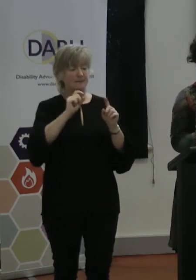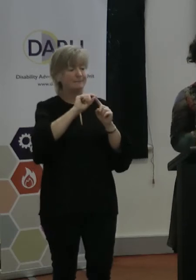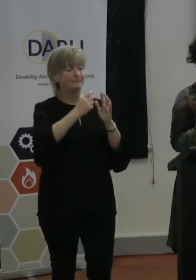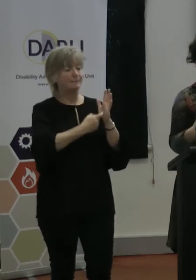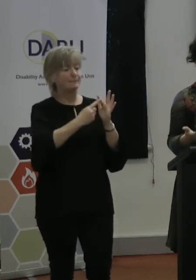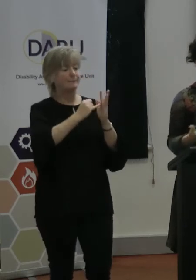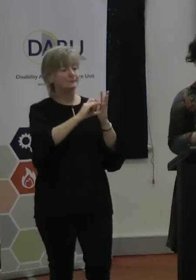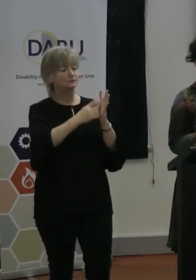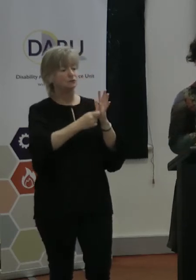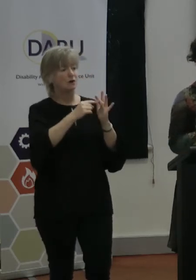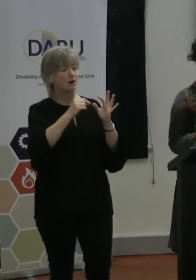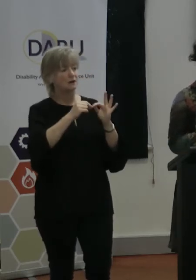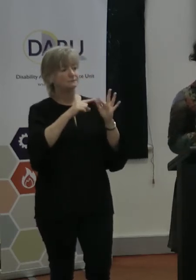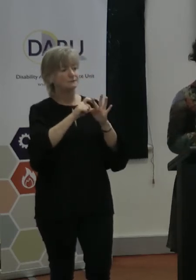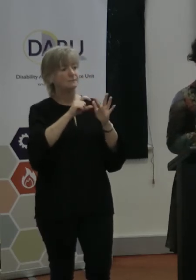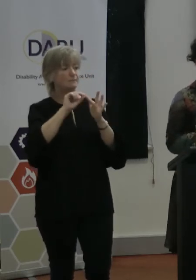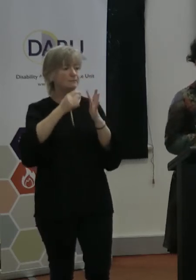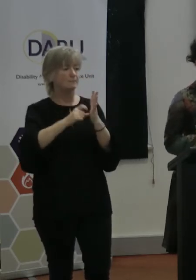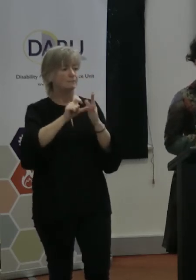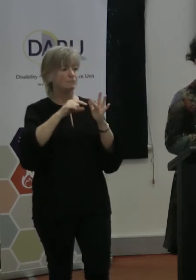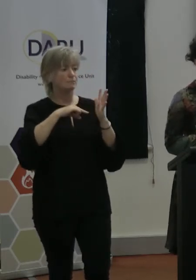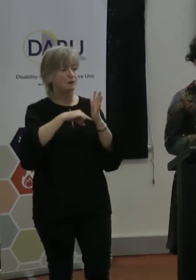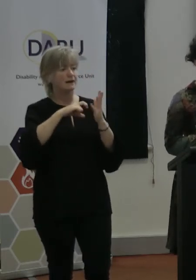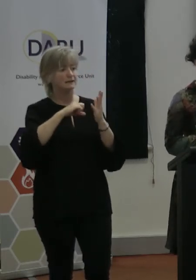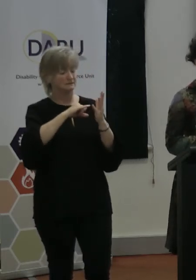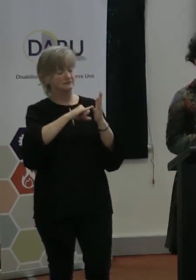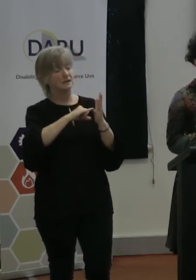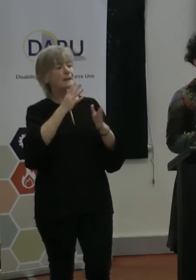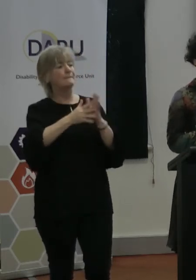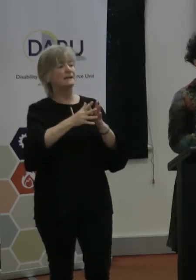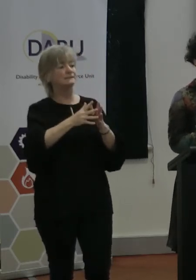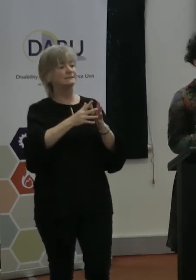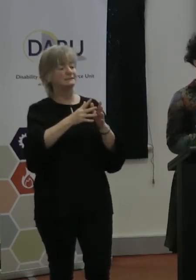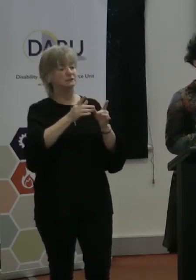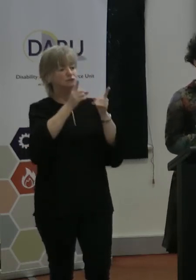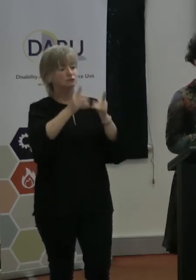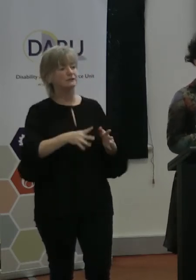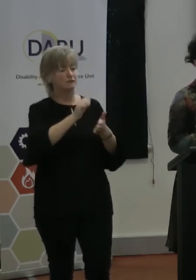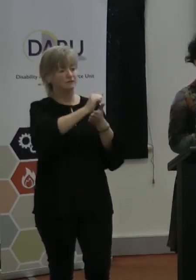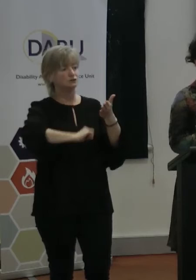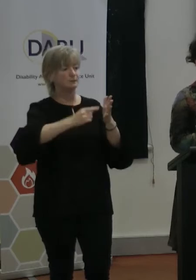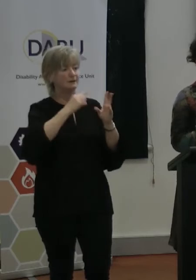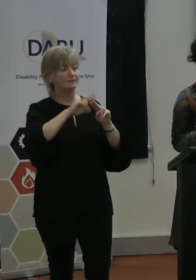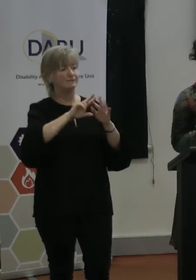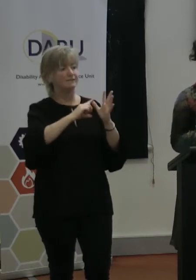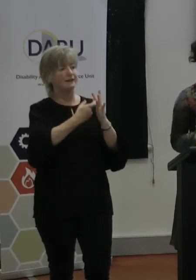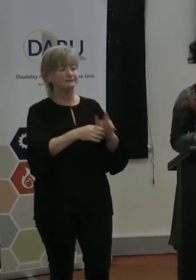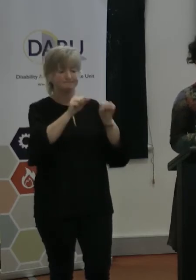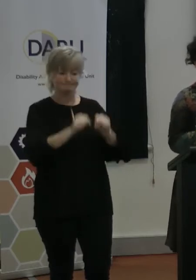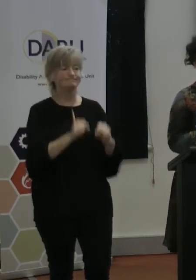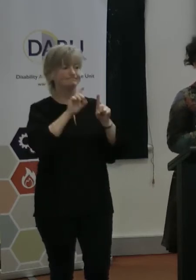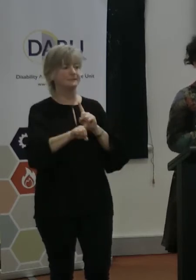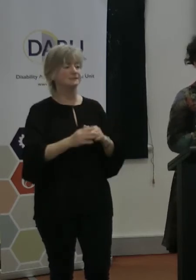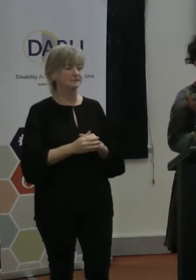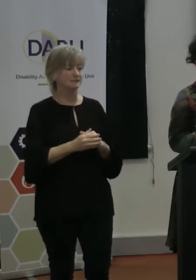that they've been prepared under regulation and approved by the Director of Consumer Affairs. The SDA residency agreement can't be changed.